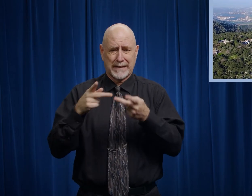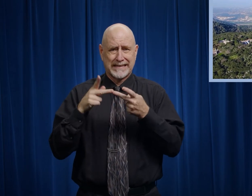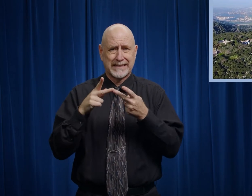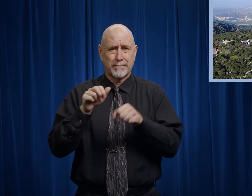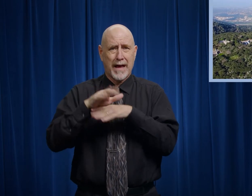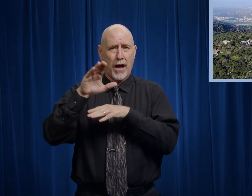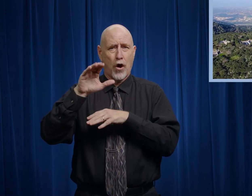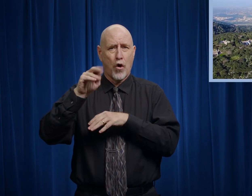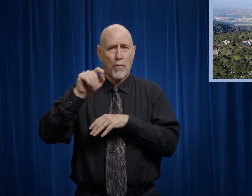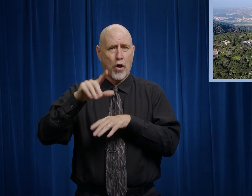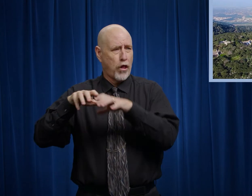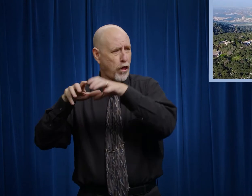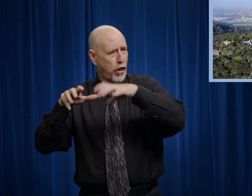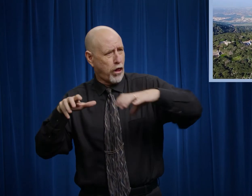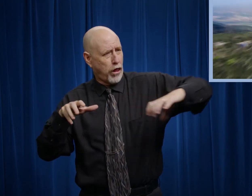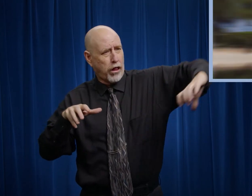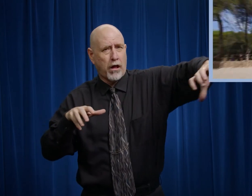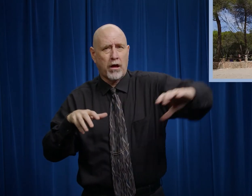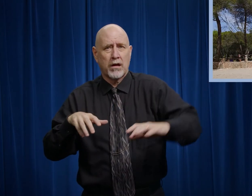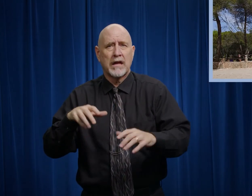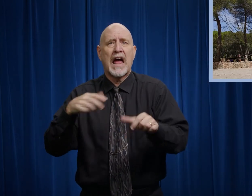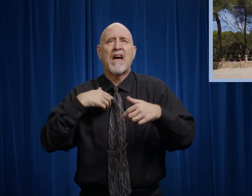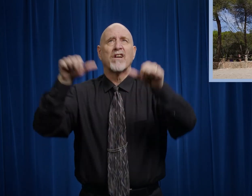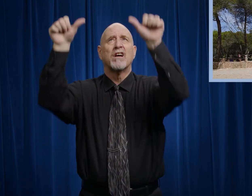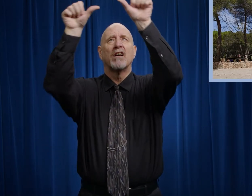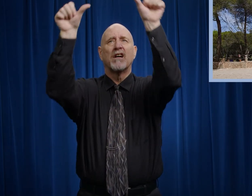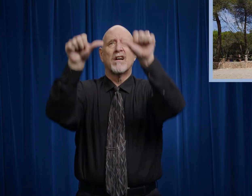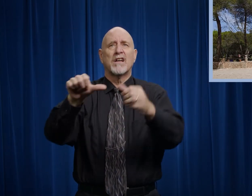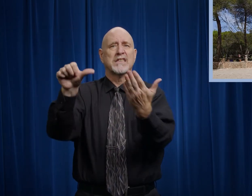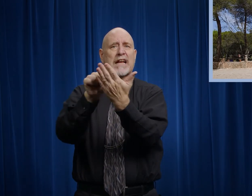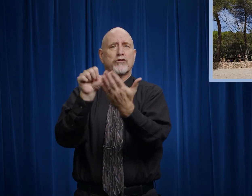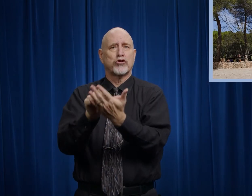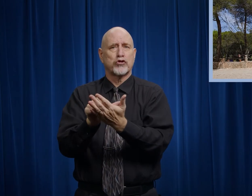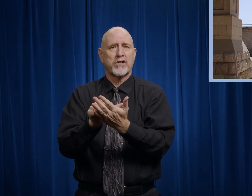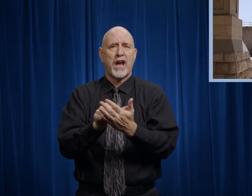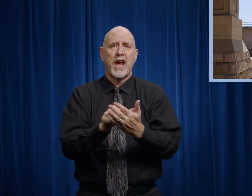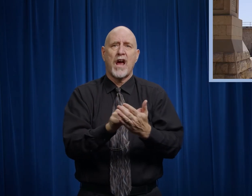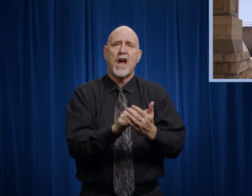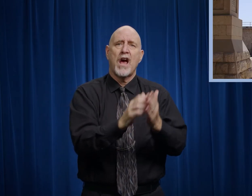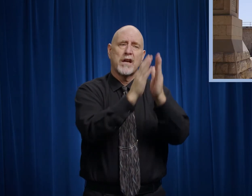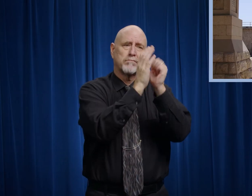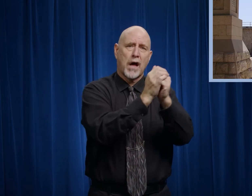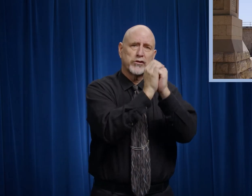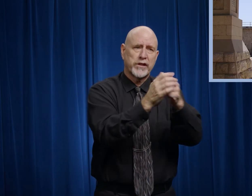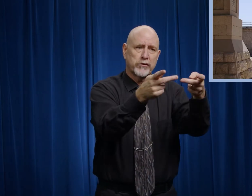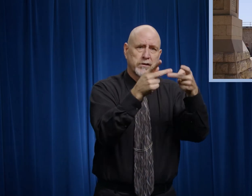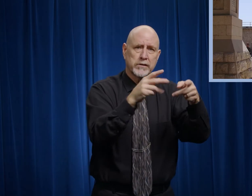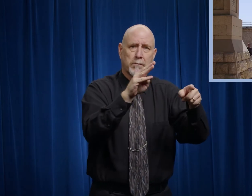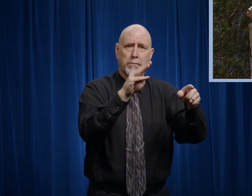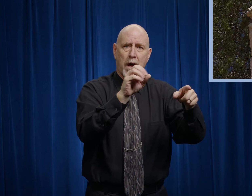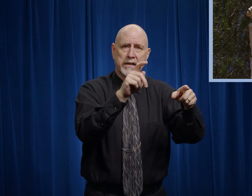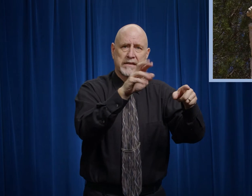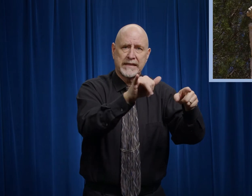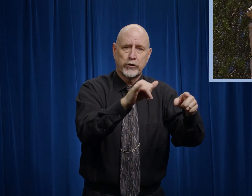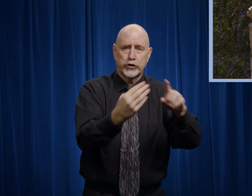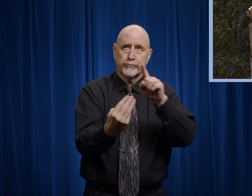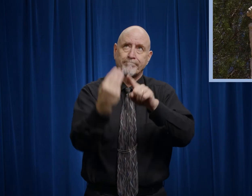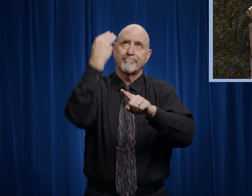points along the Mount Carmel range, stands a statue in a monastery dedicated to the memory of Elijah and